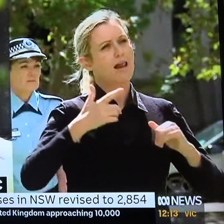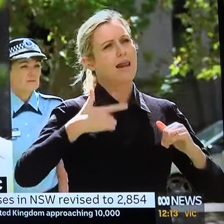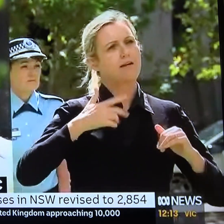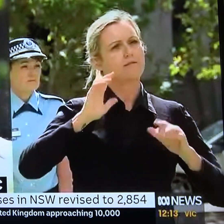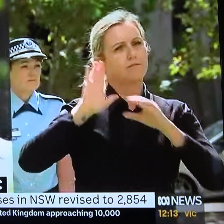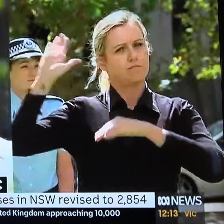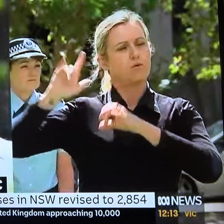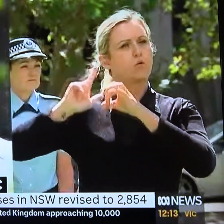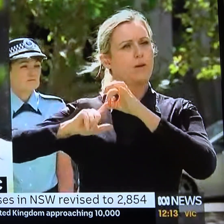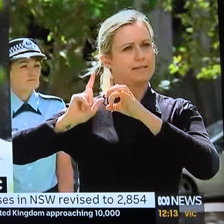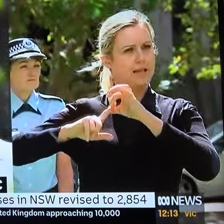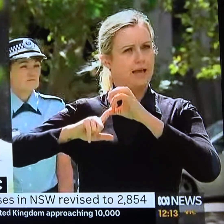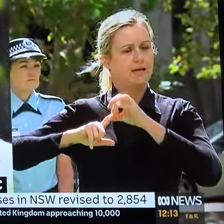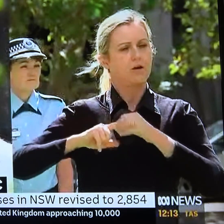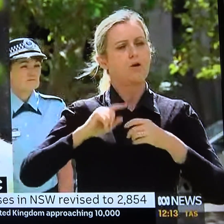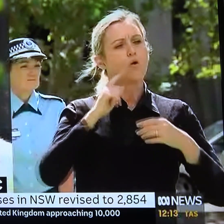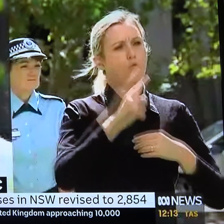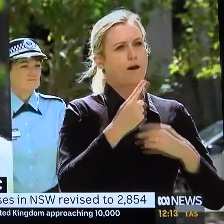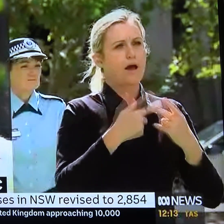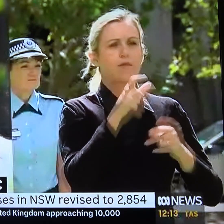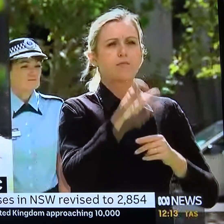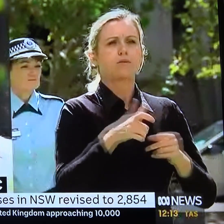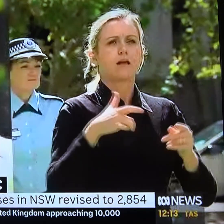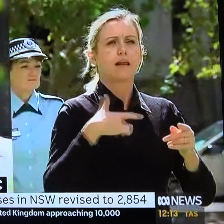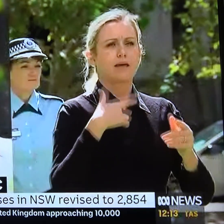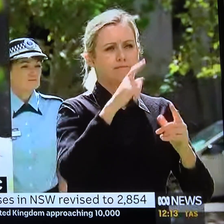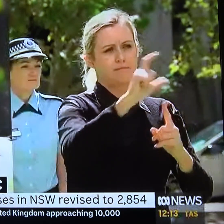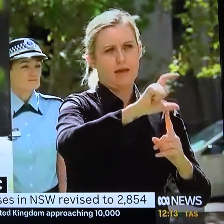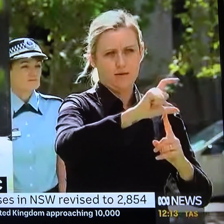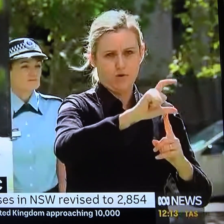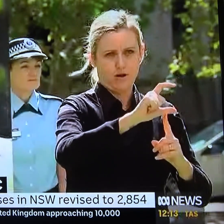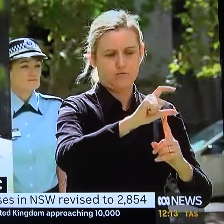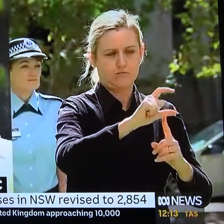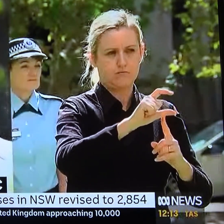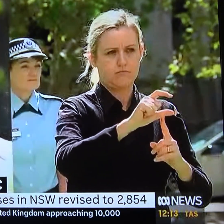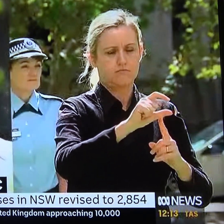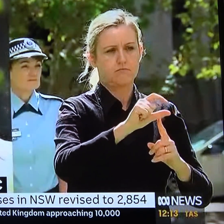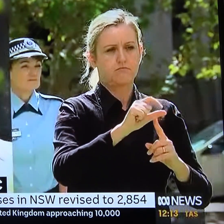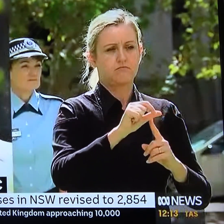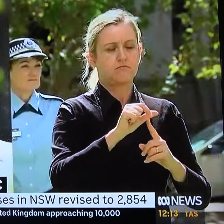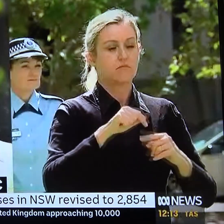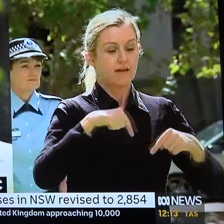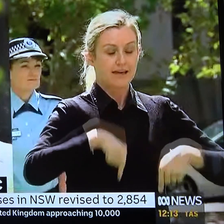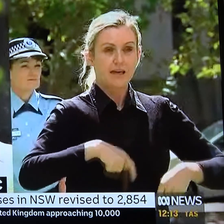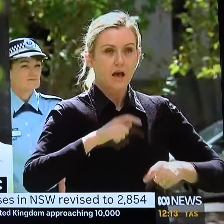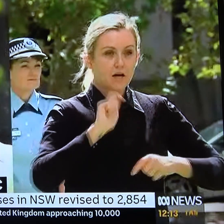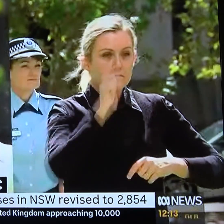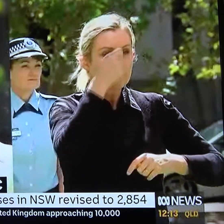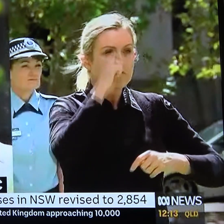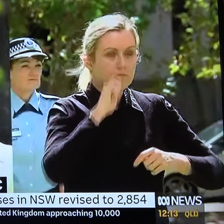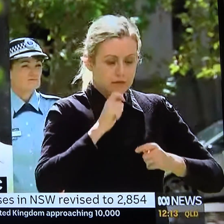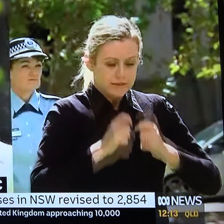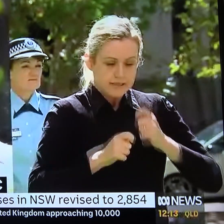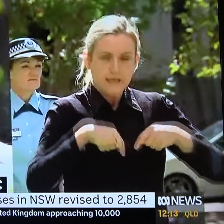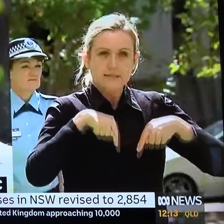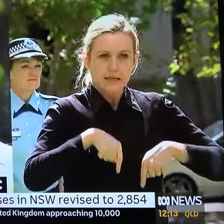been tested by a New South Wales laboratory. And because it was tested by a New South Wales laboratory, those reports were sent